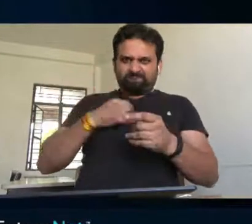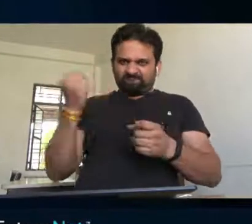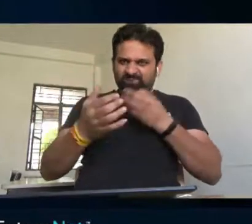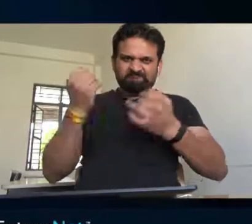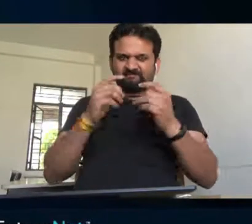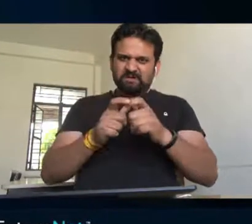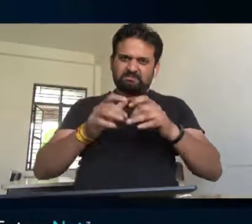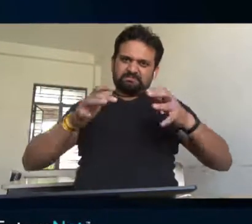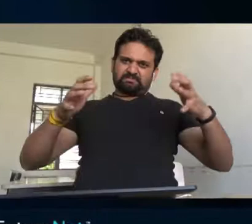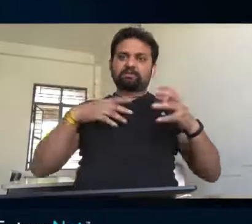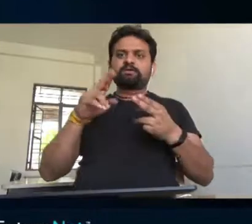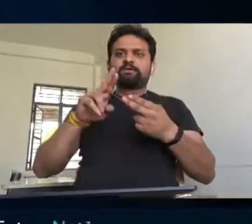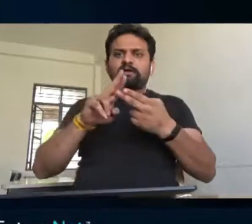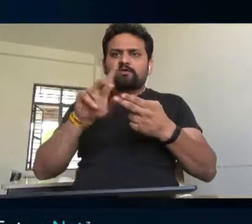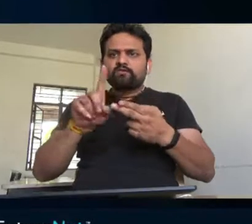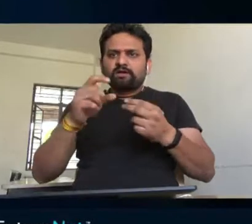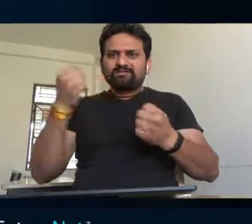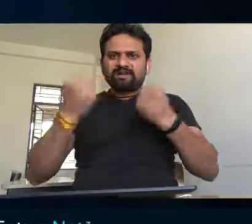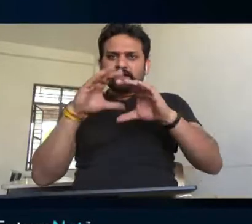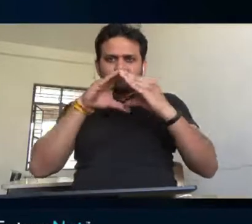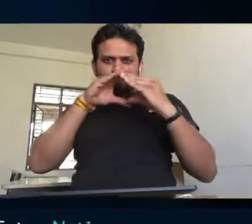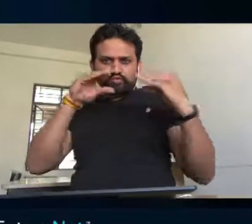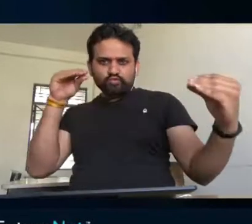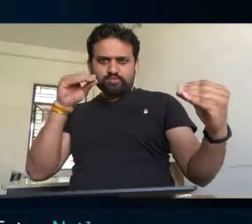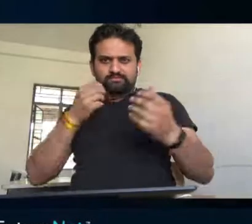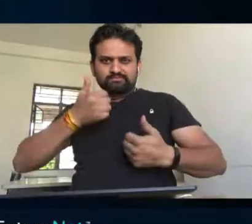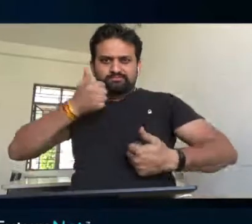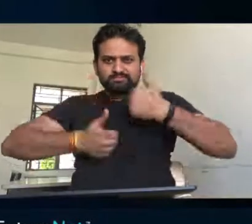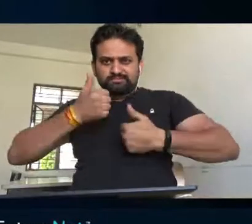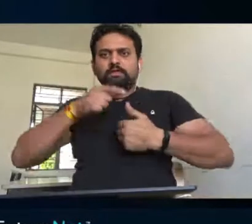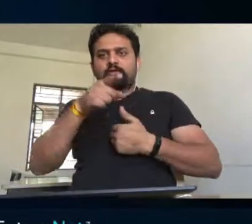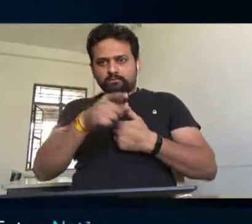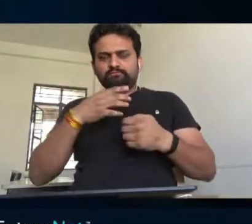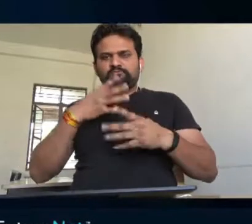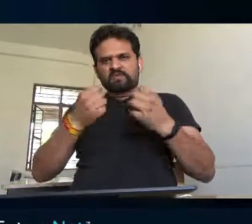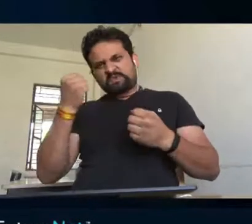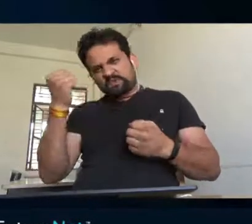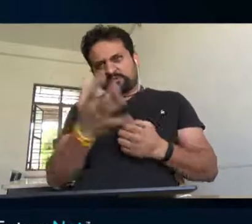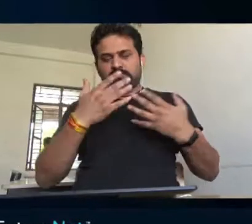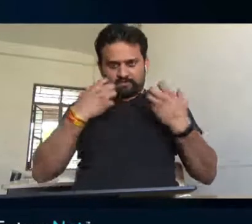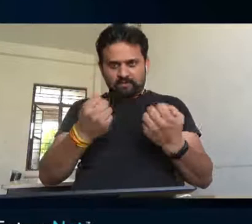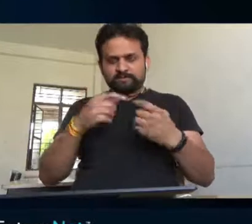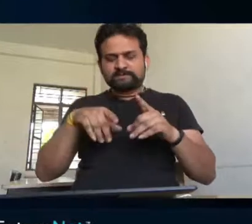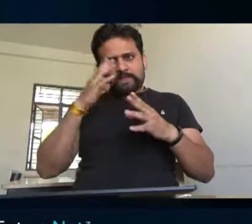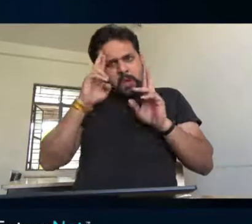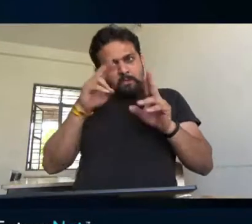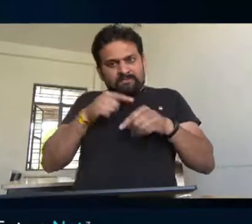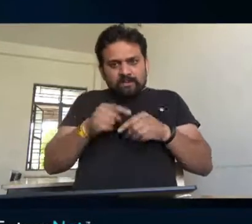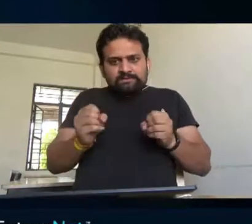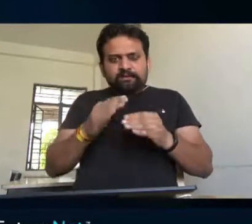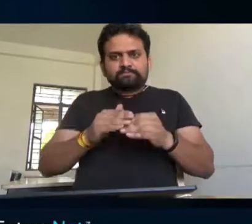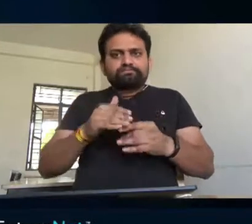name of that drink? Red Bull. Red Bull. Yes. So we want to be a little bit bigger than Red Bull in